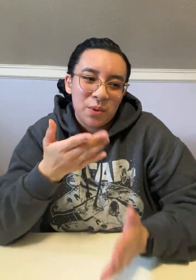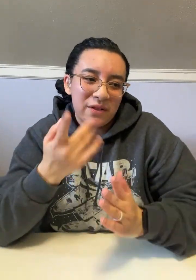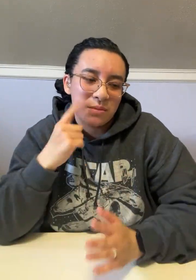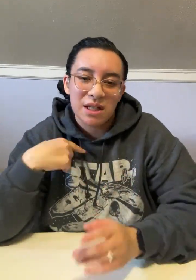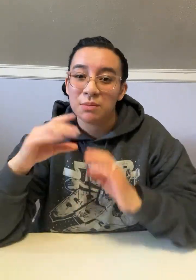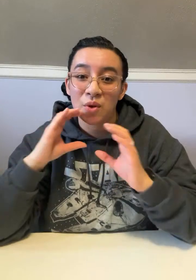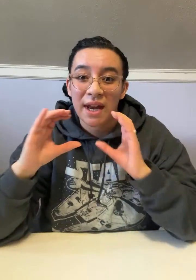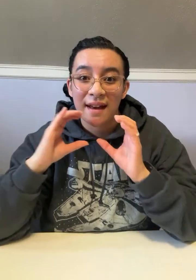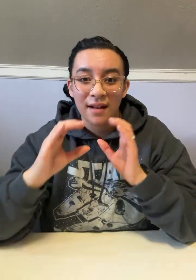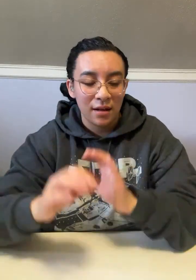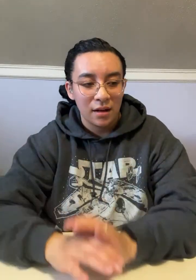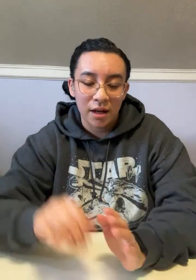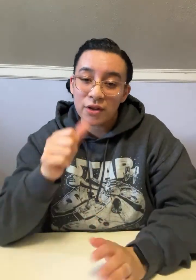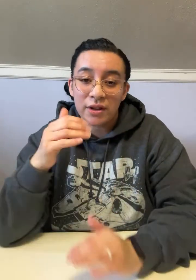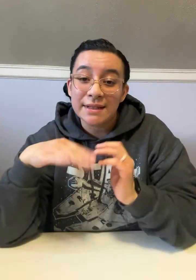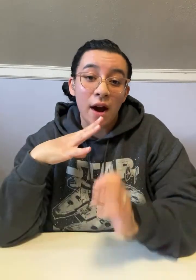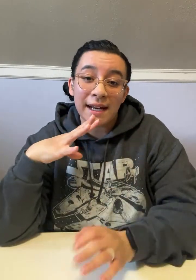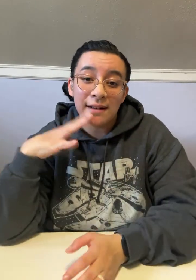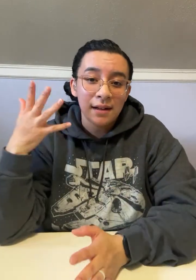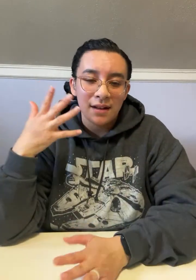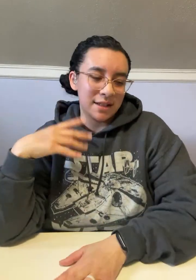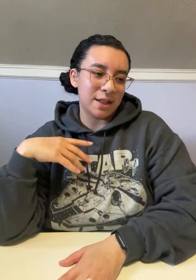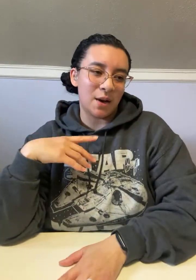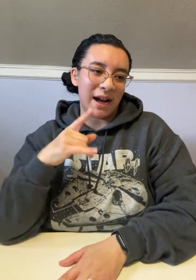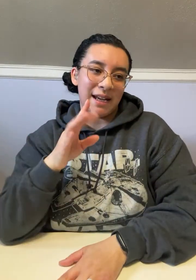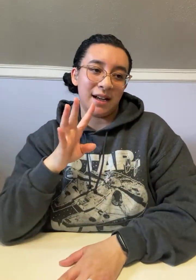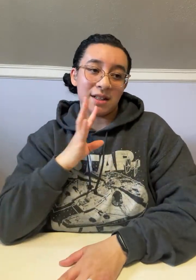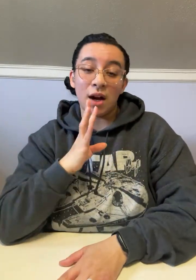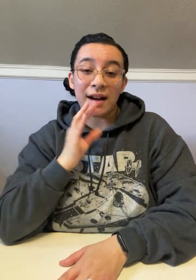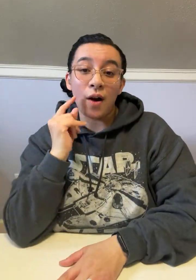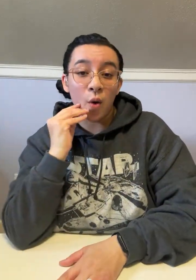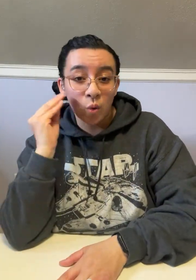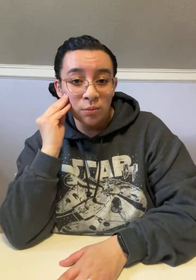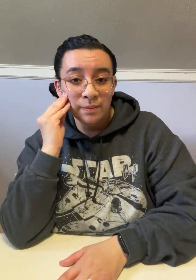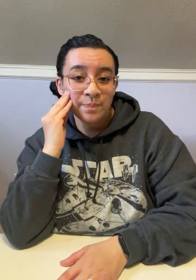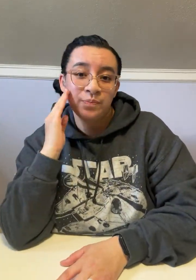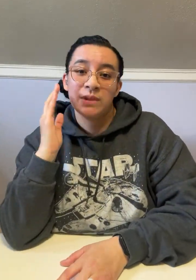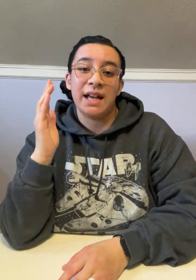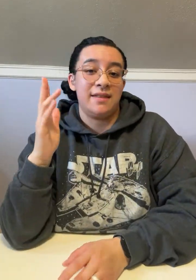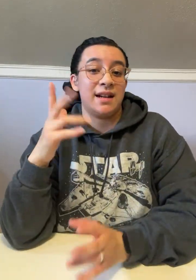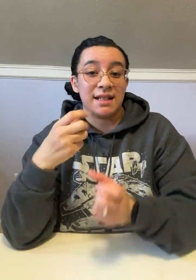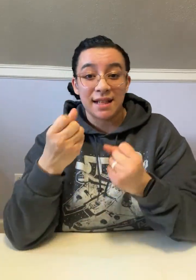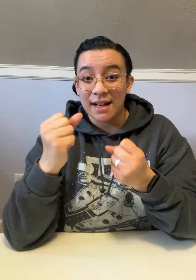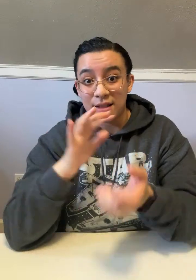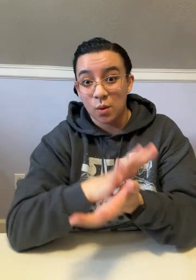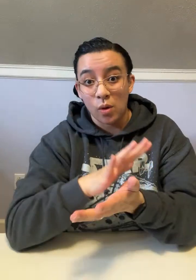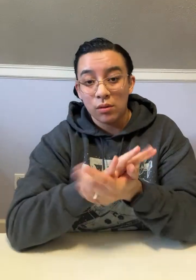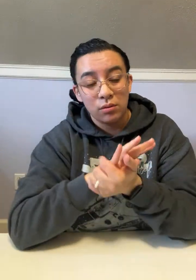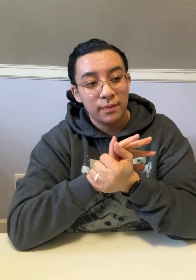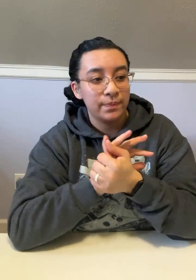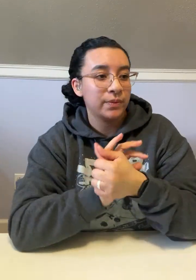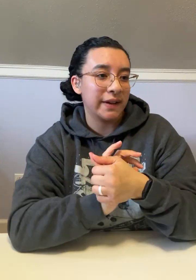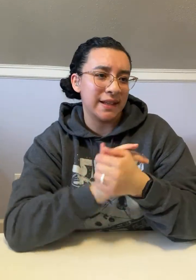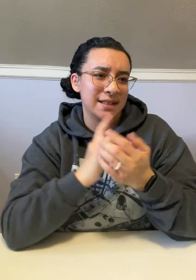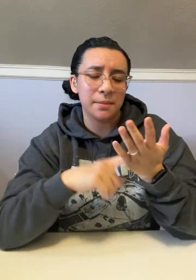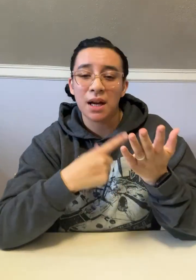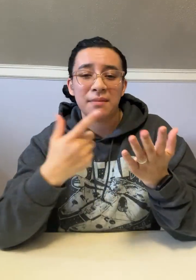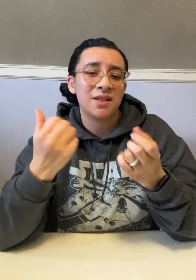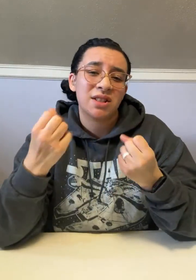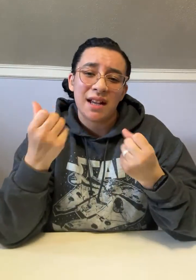for me to communicate other than talking. So I talk at home and then I sign at school. And then sometimes I just sign